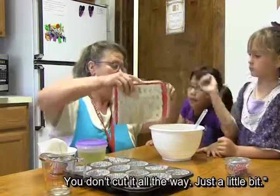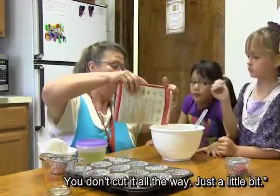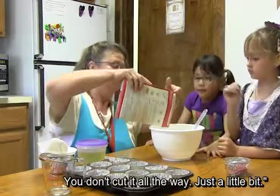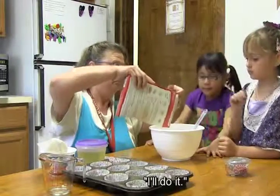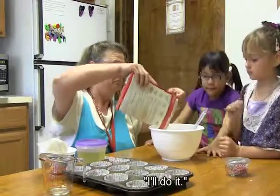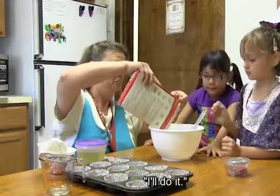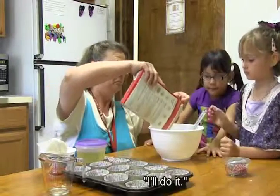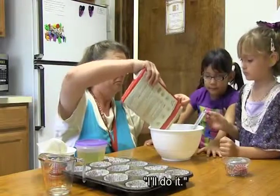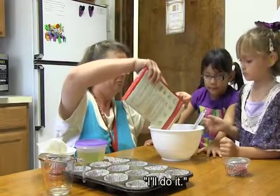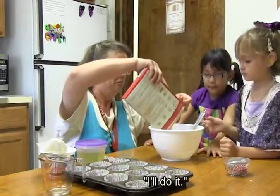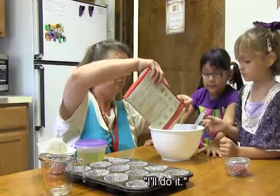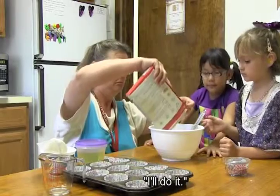I'll do it.